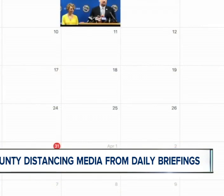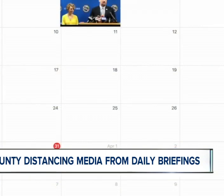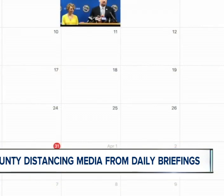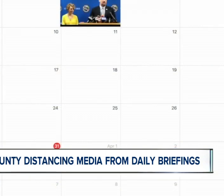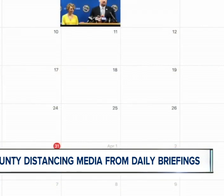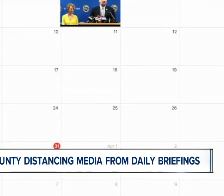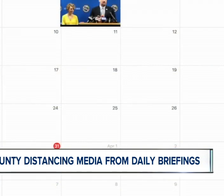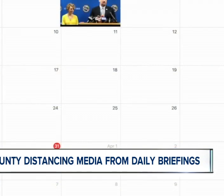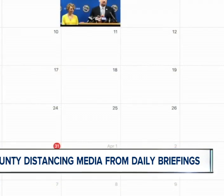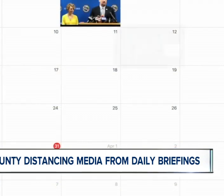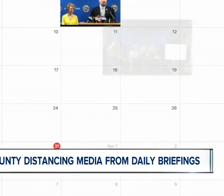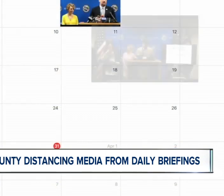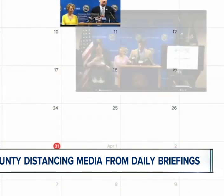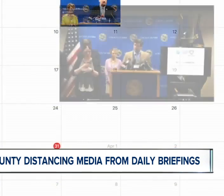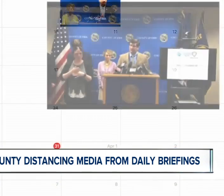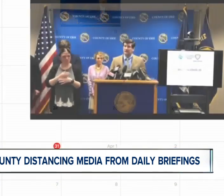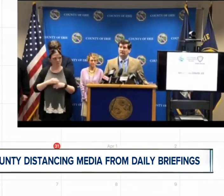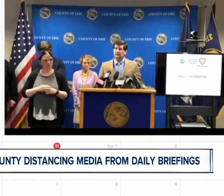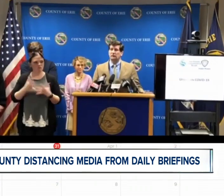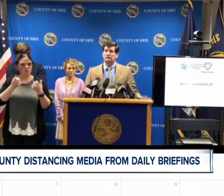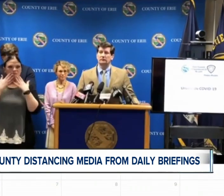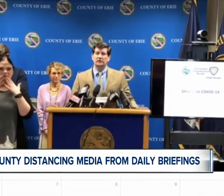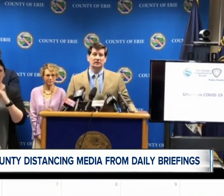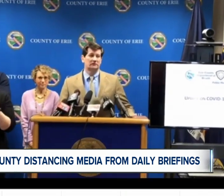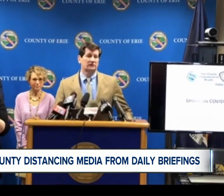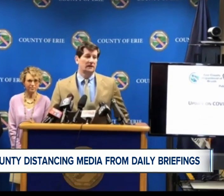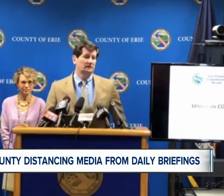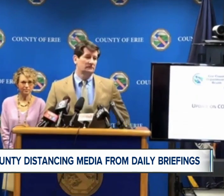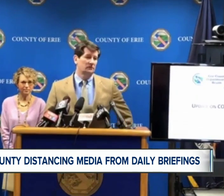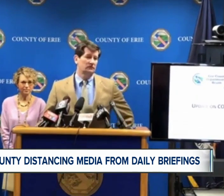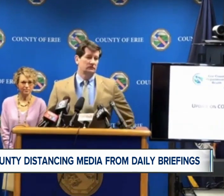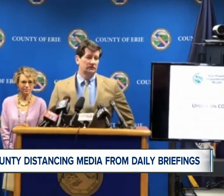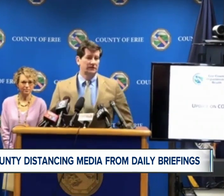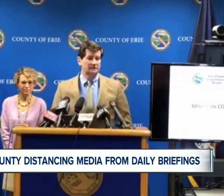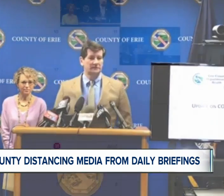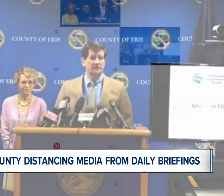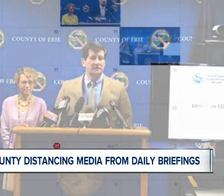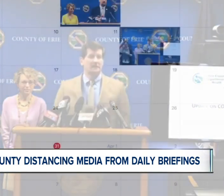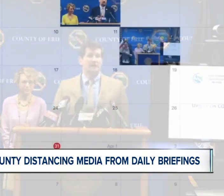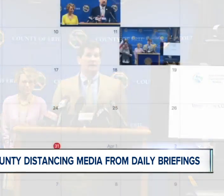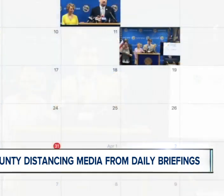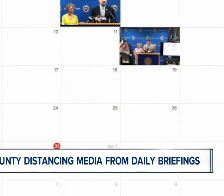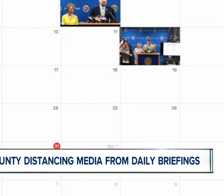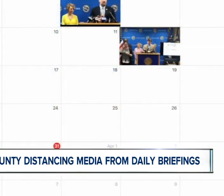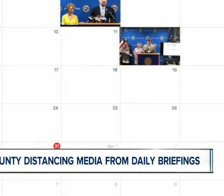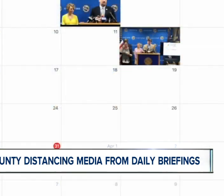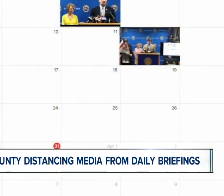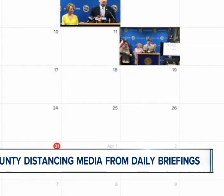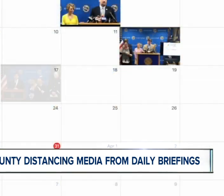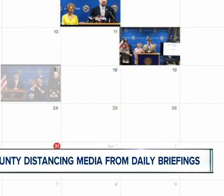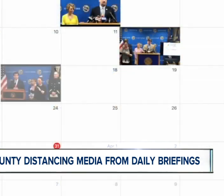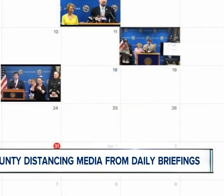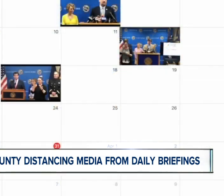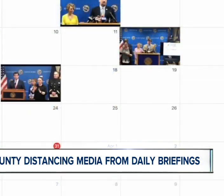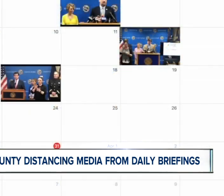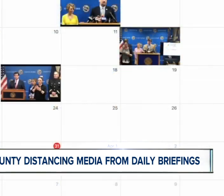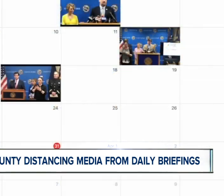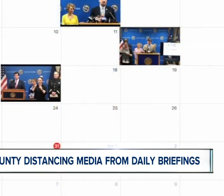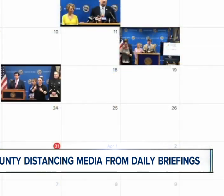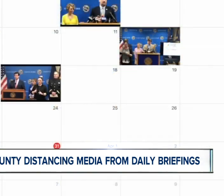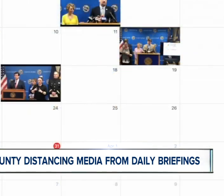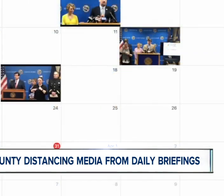limit the number of reporters in the room for social distancing purposes. March 17th was the last time reporters were